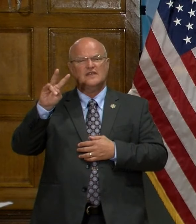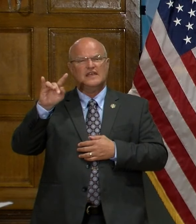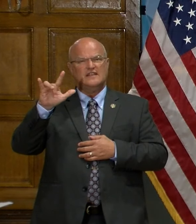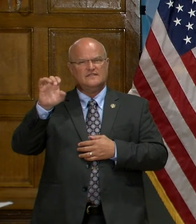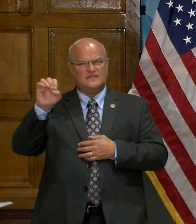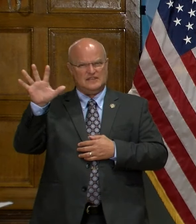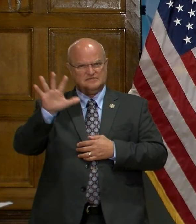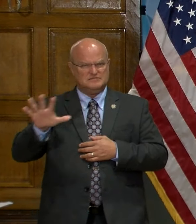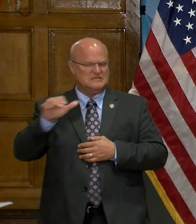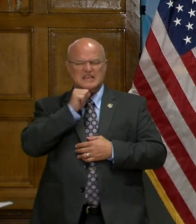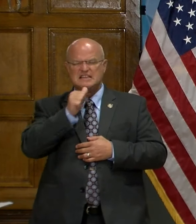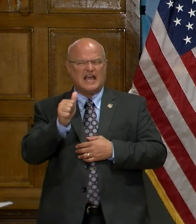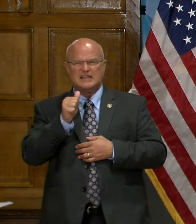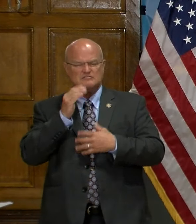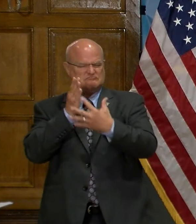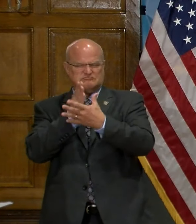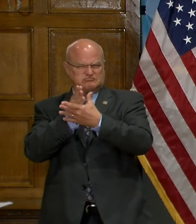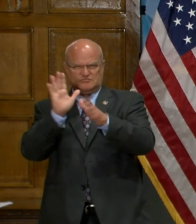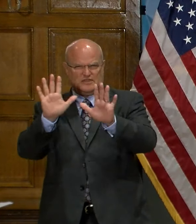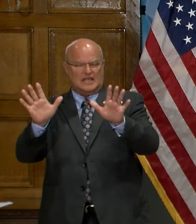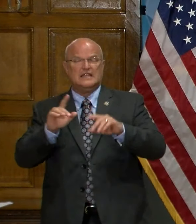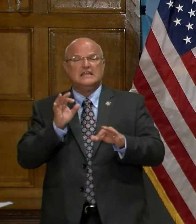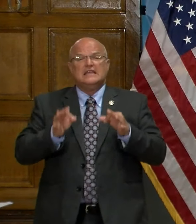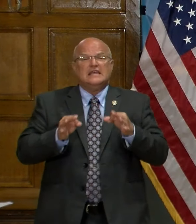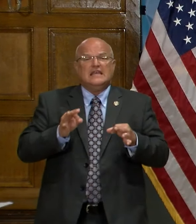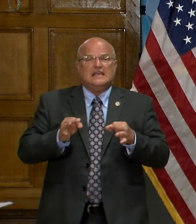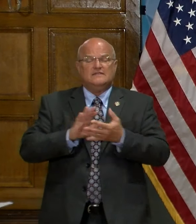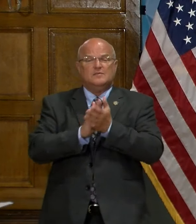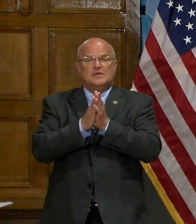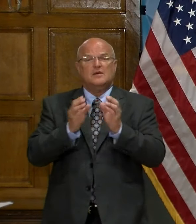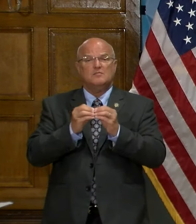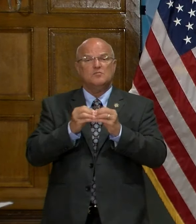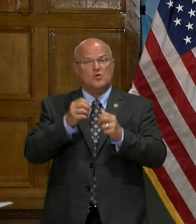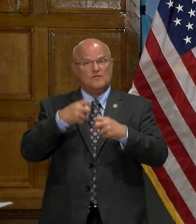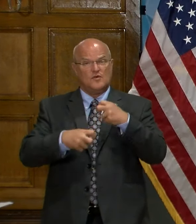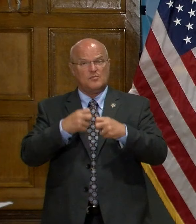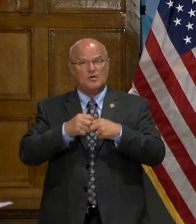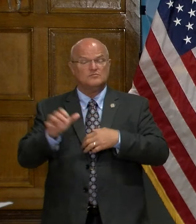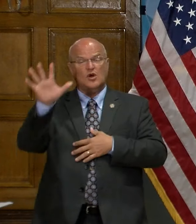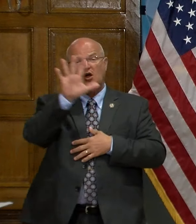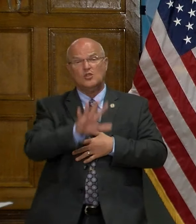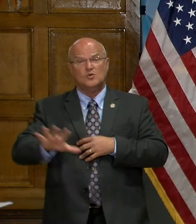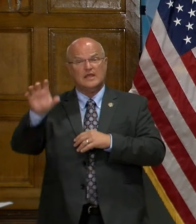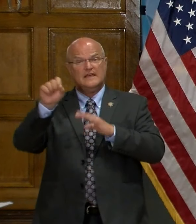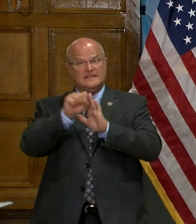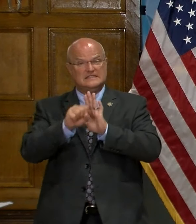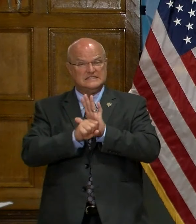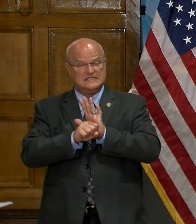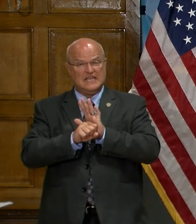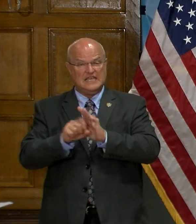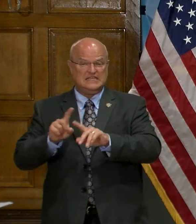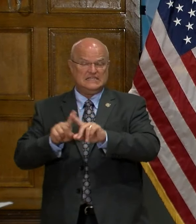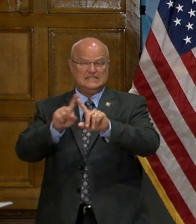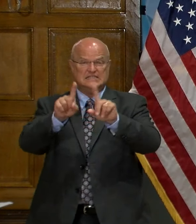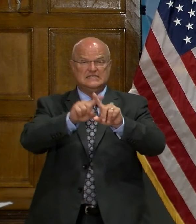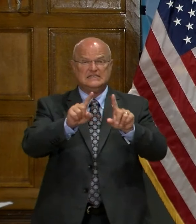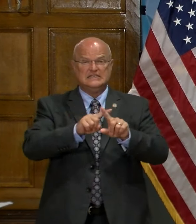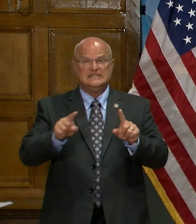intend to interfere with that. If it becomes more of a problem across the state and in